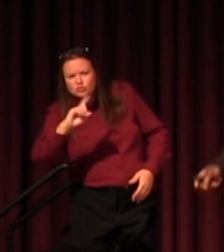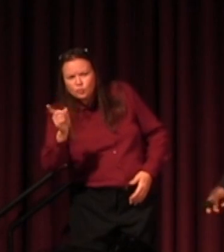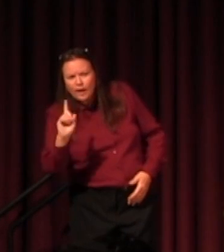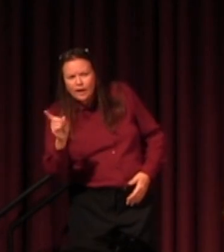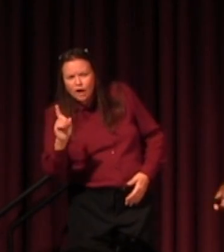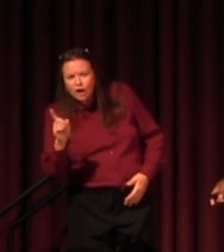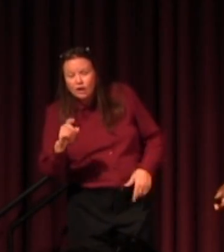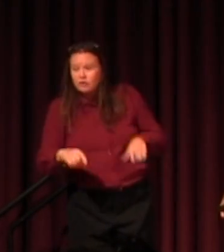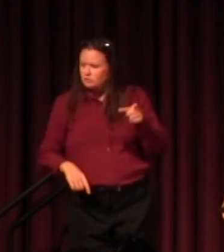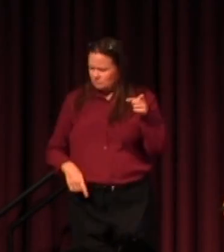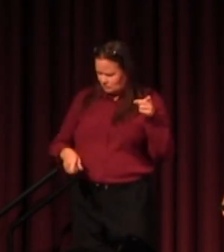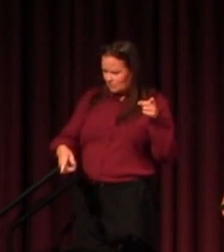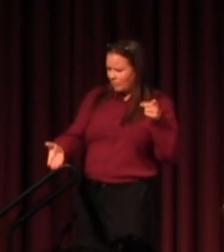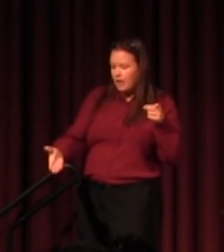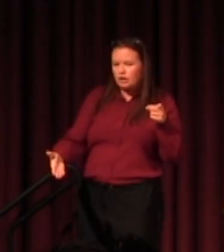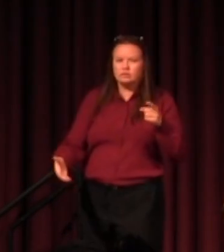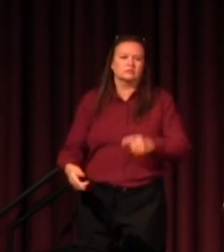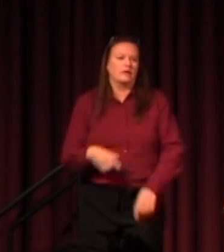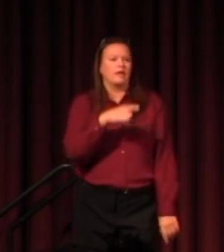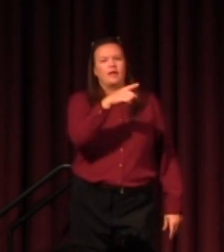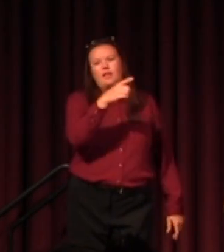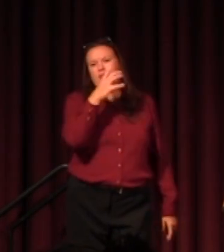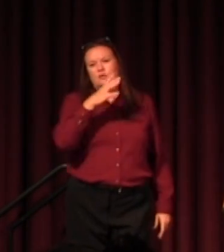is not qualified to teach me.